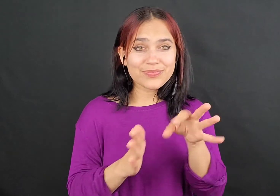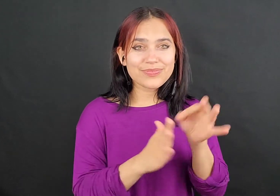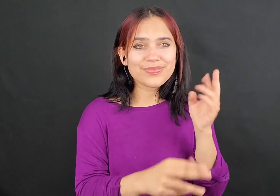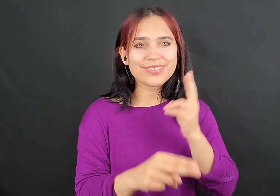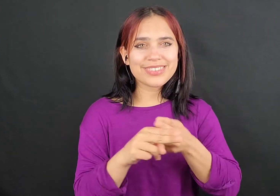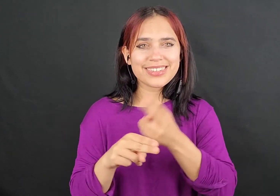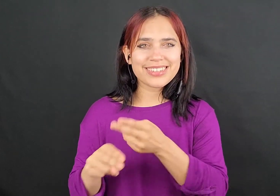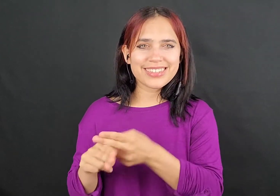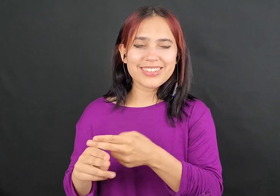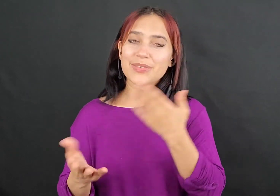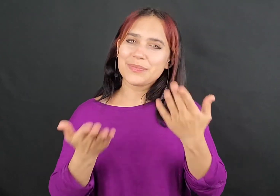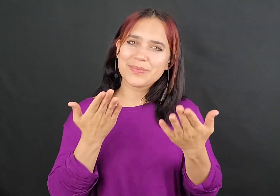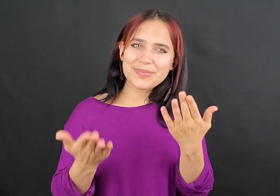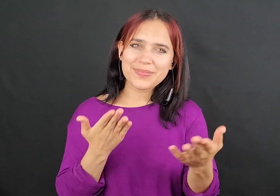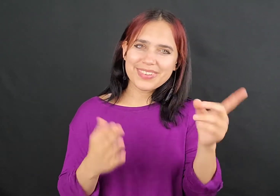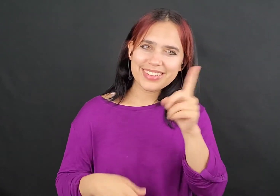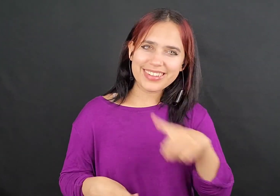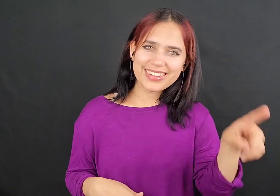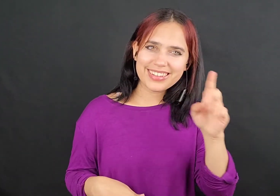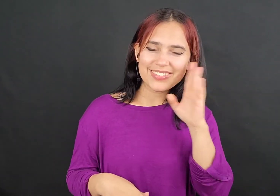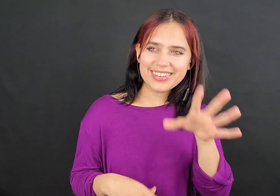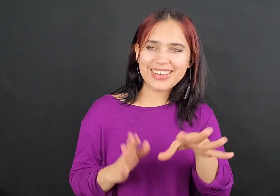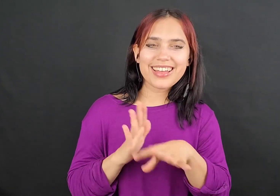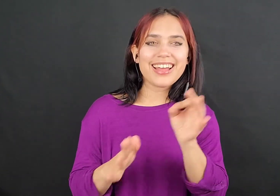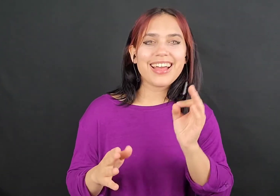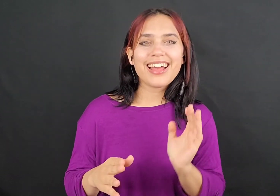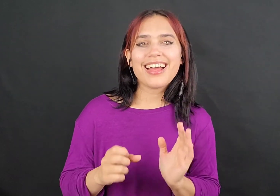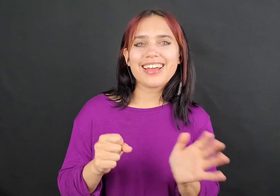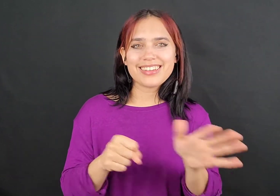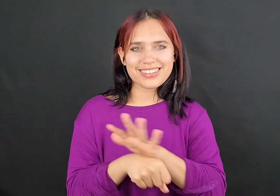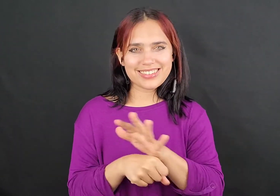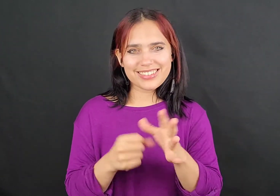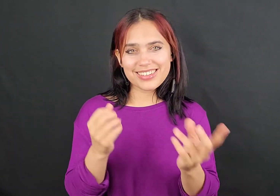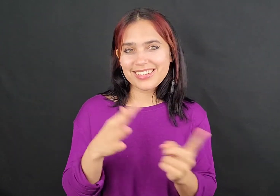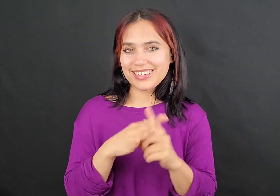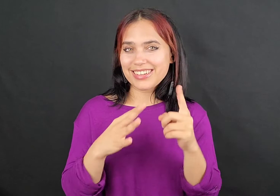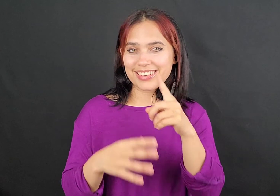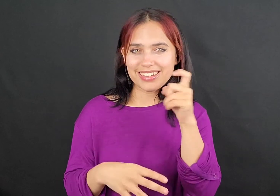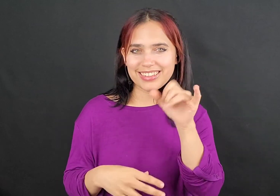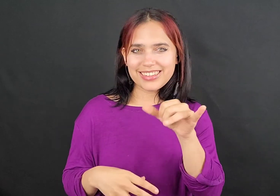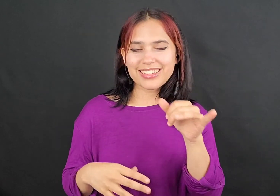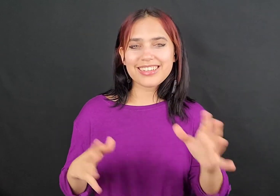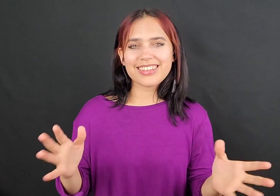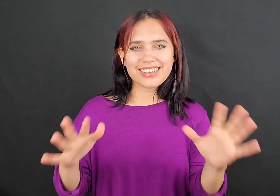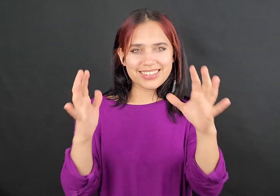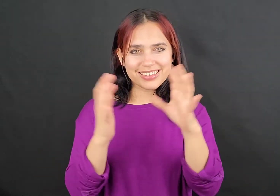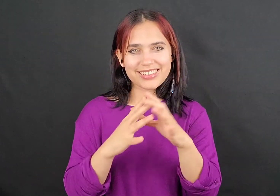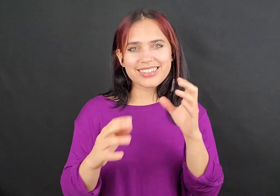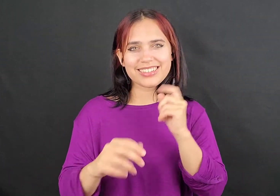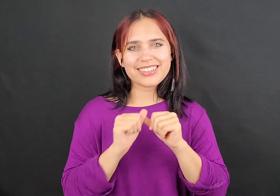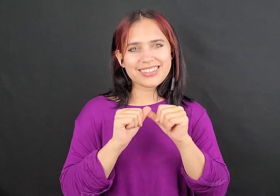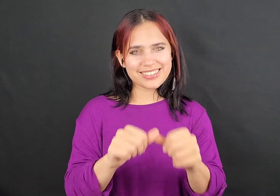their disappearance. The cave consists of an upper hall and connected with 5 passages, with drops of